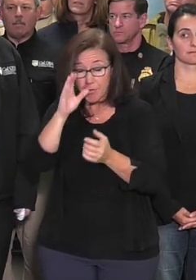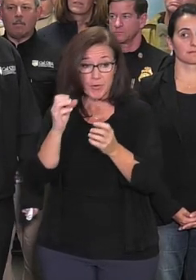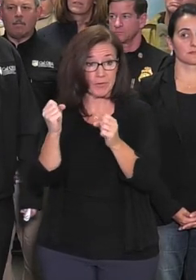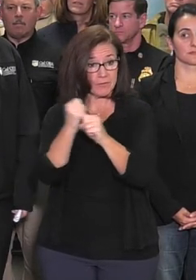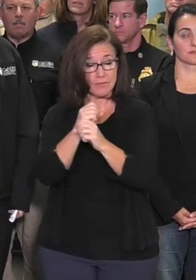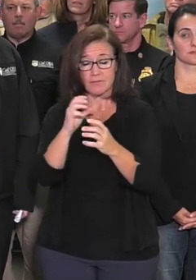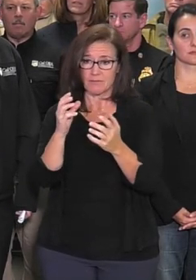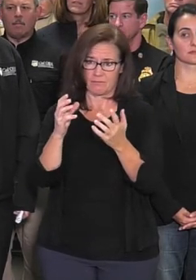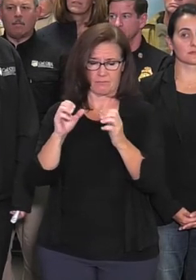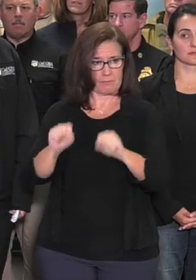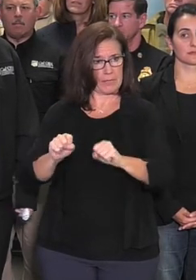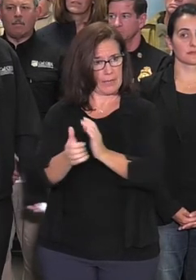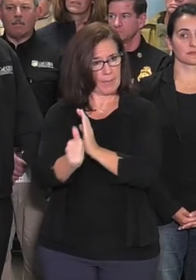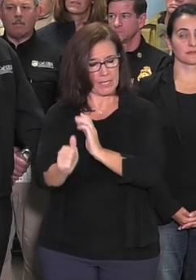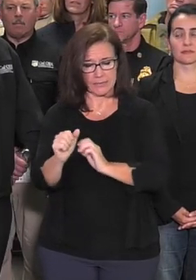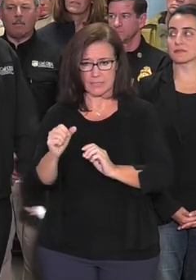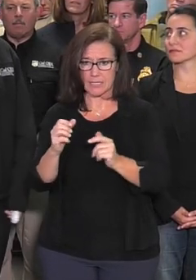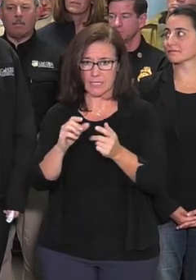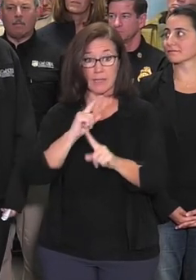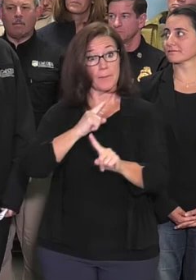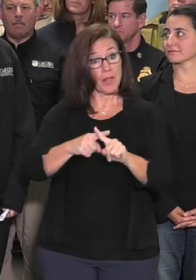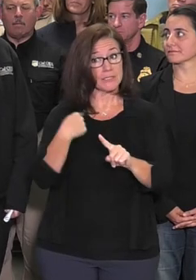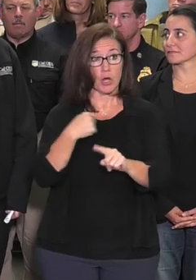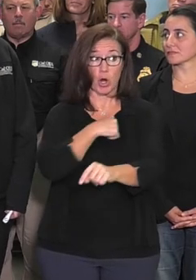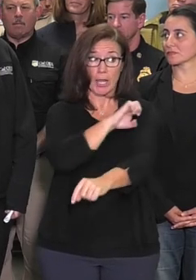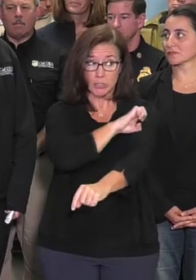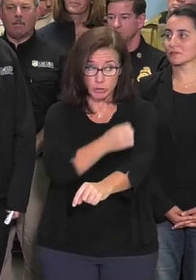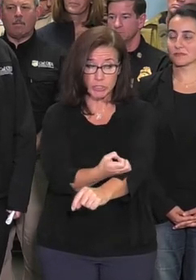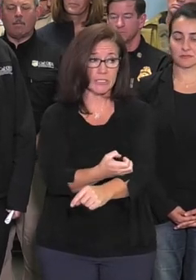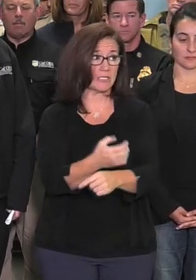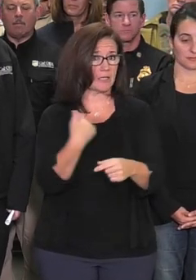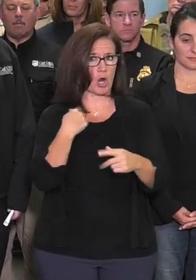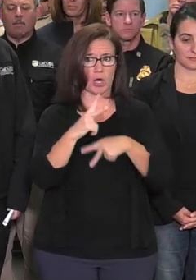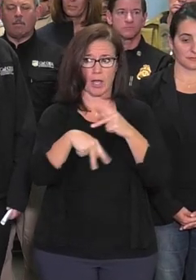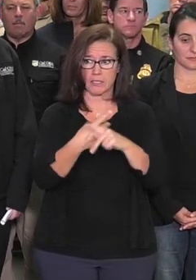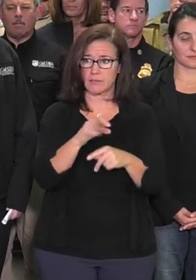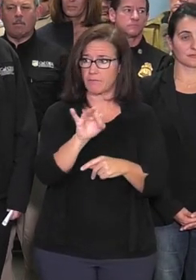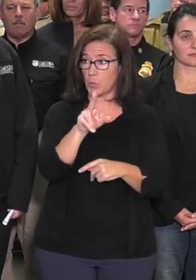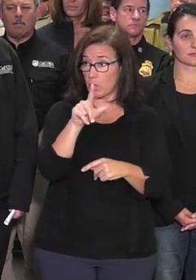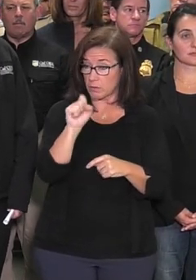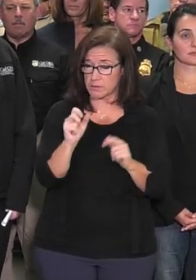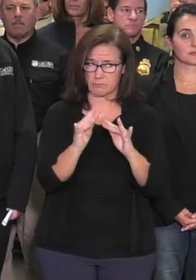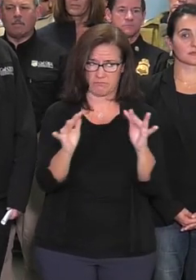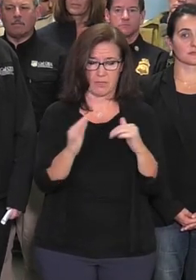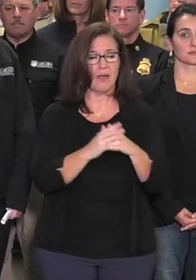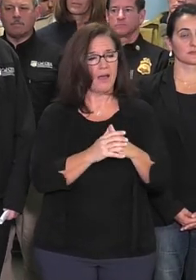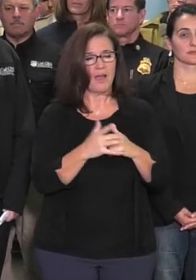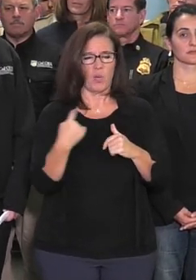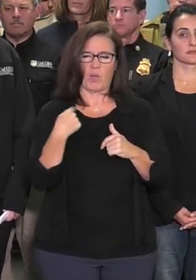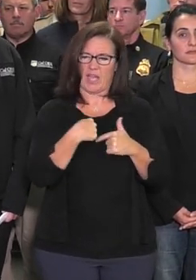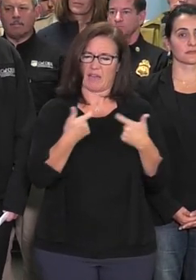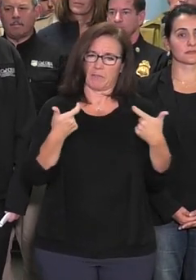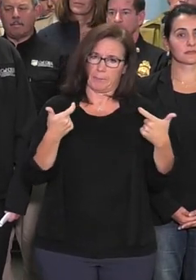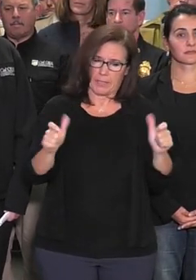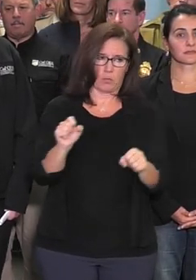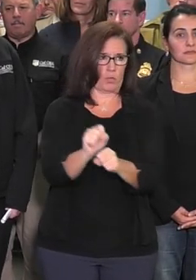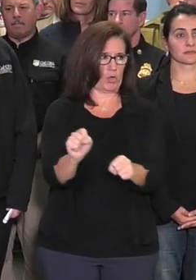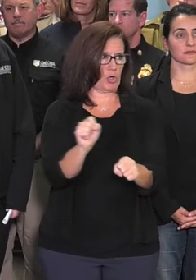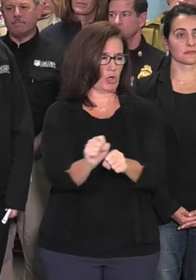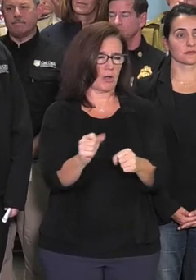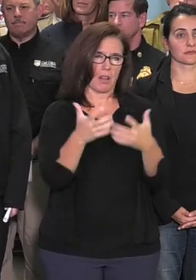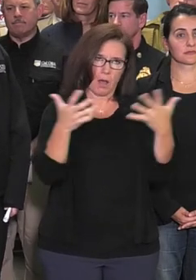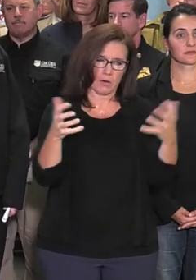energy and means of storage. So we got a big agenda. It's not a time to do less. It's a time to do more.